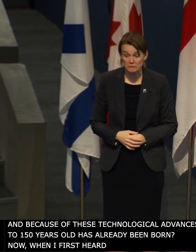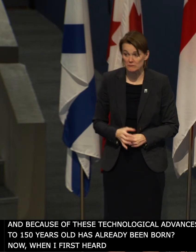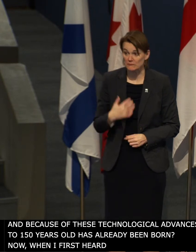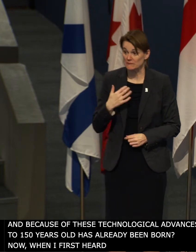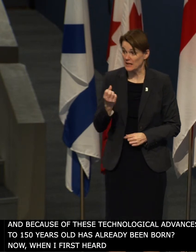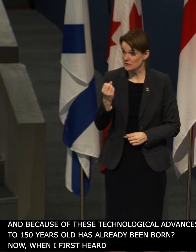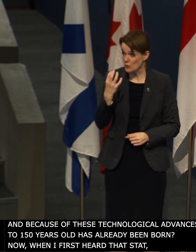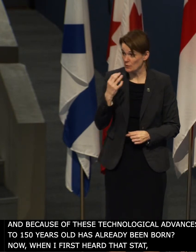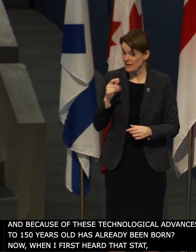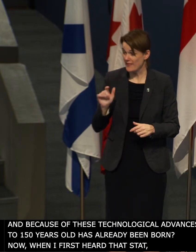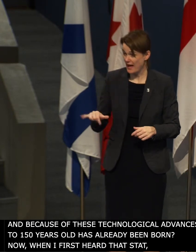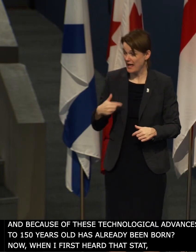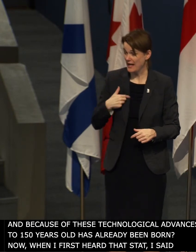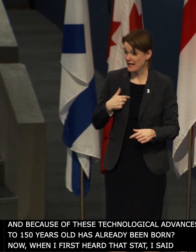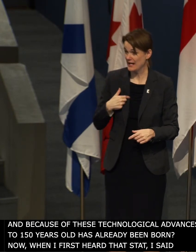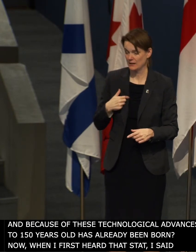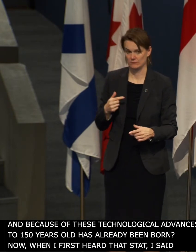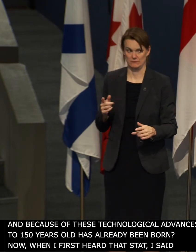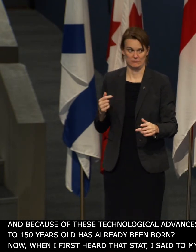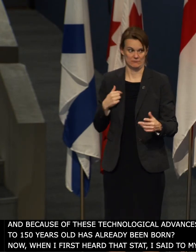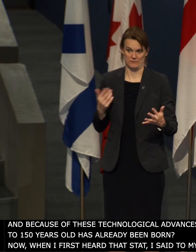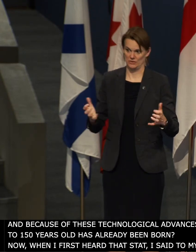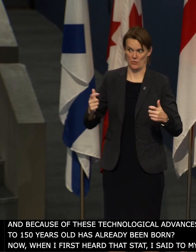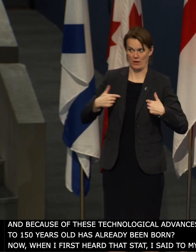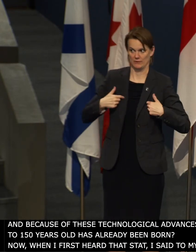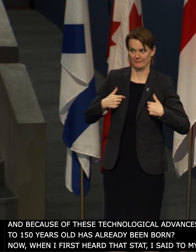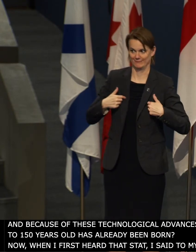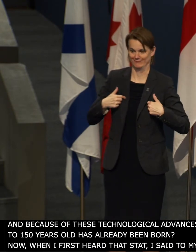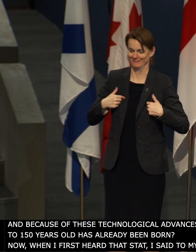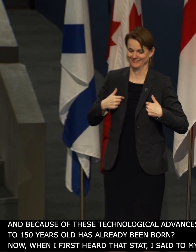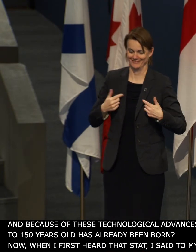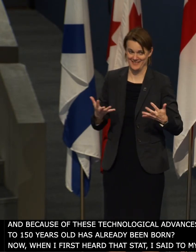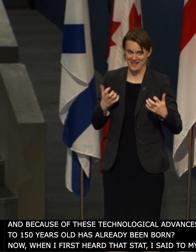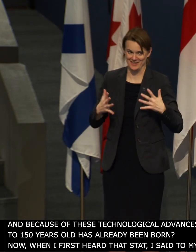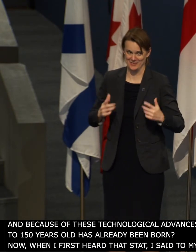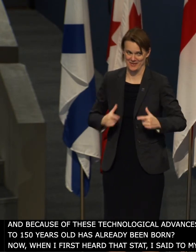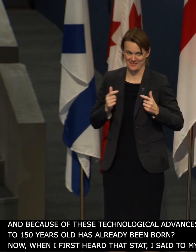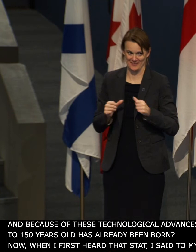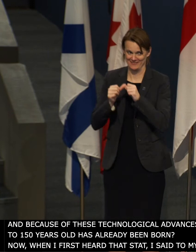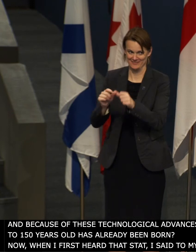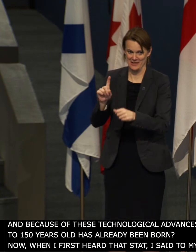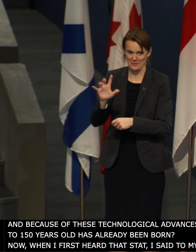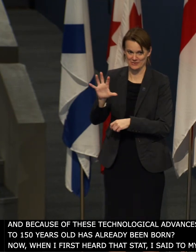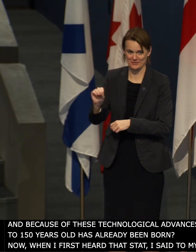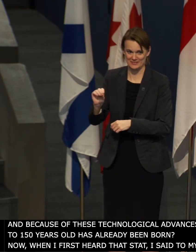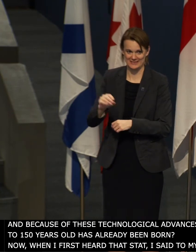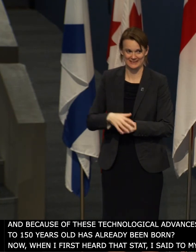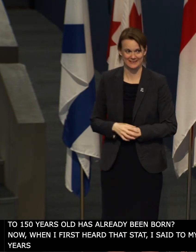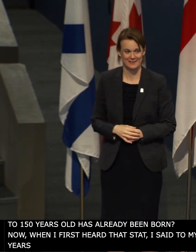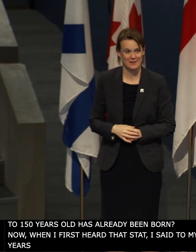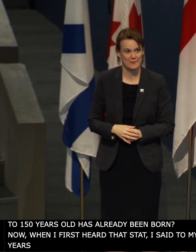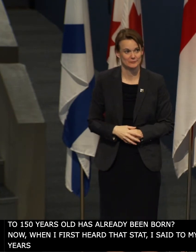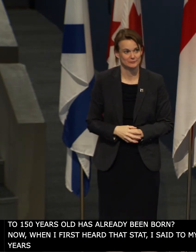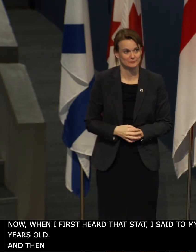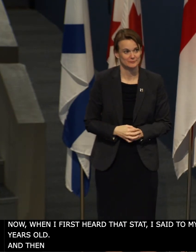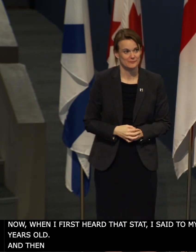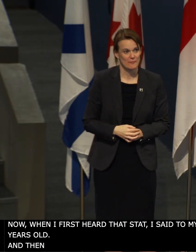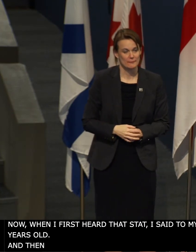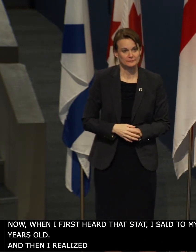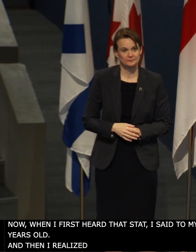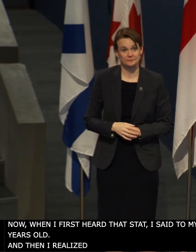to myself, God, please don't let that be me living to 150 years old. And then I realized that in the